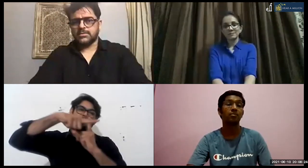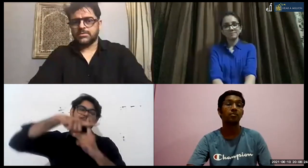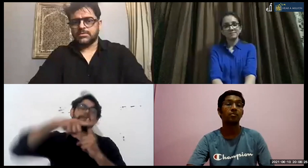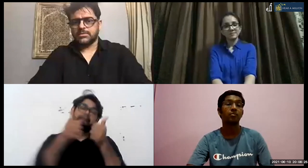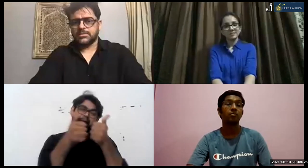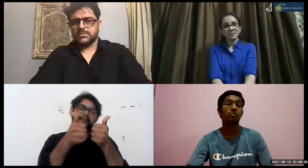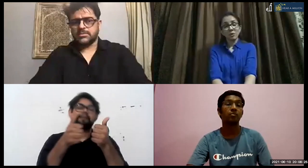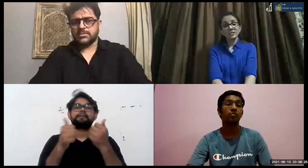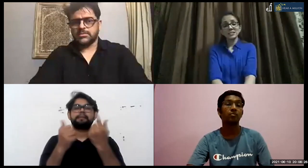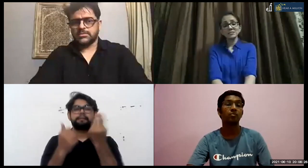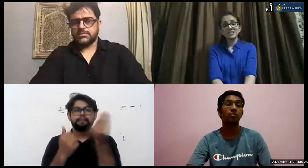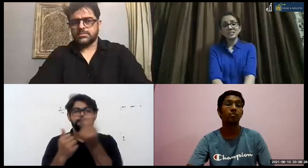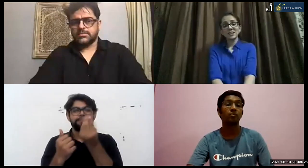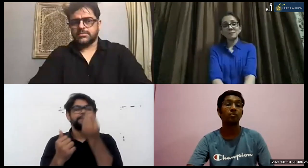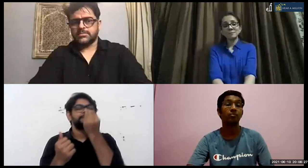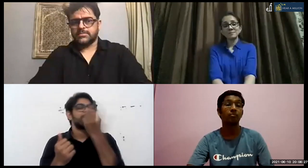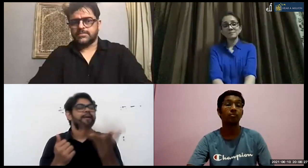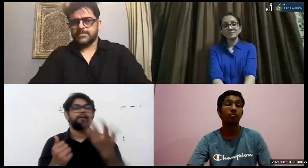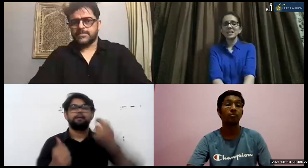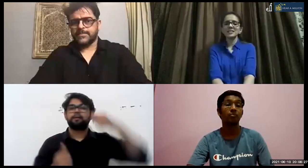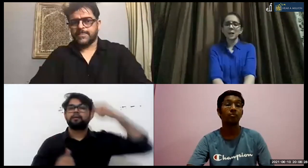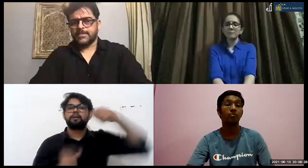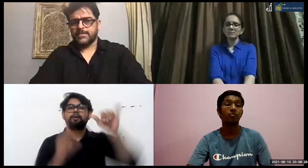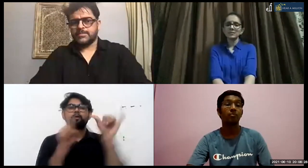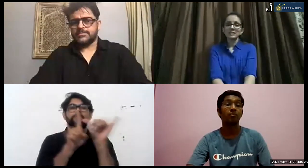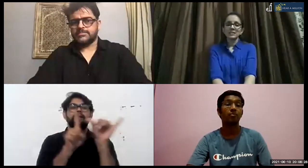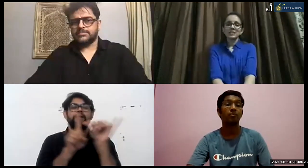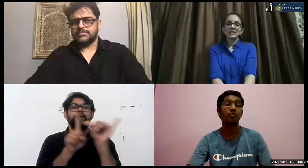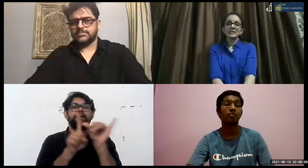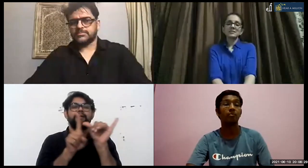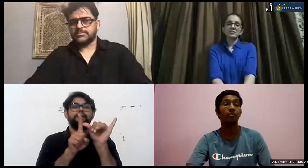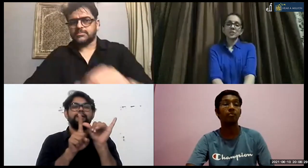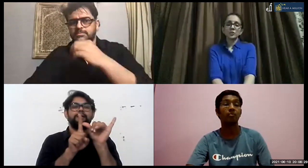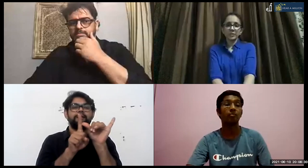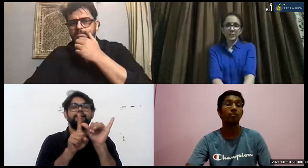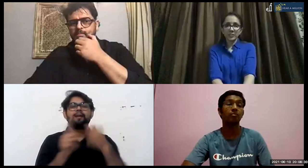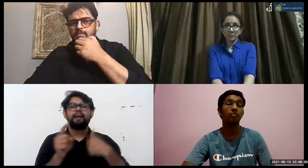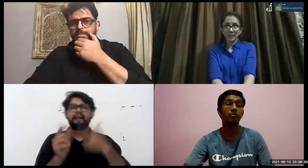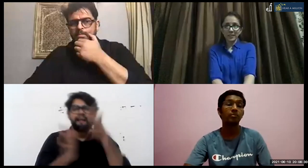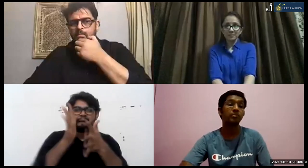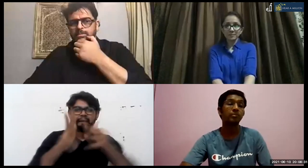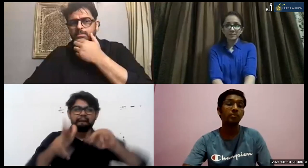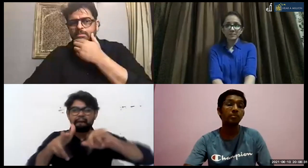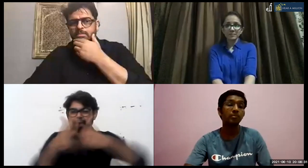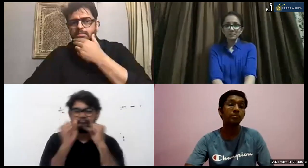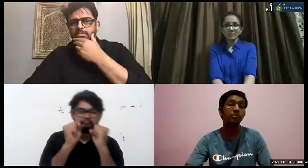well. Positives, there are some. It's YouTube videos can be made.